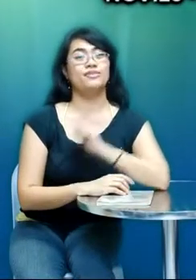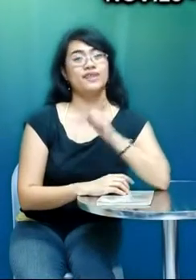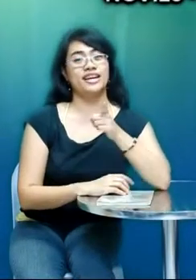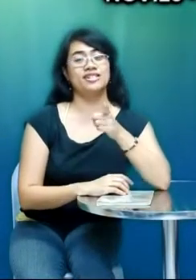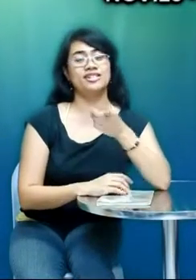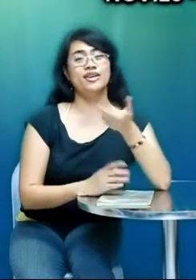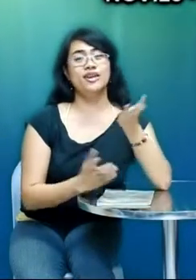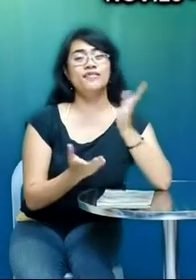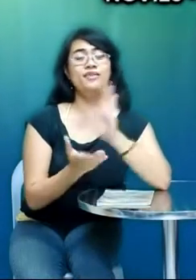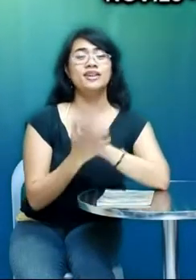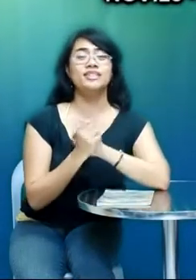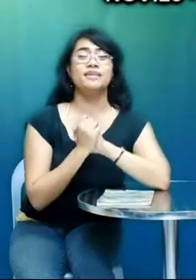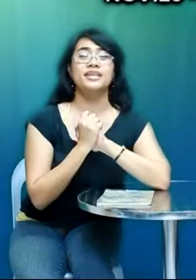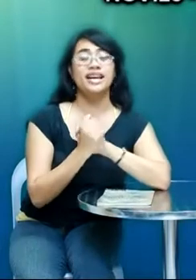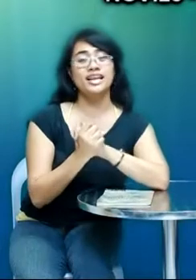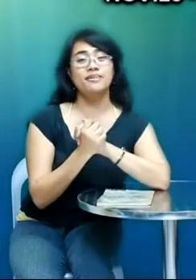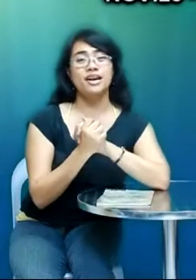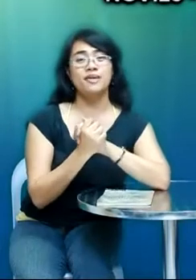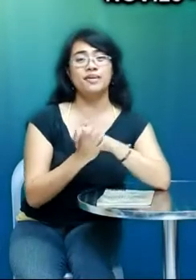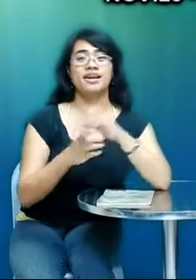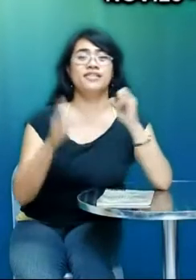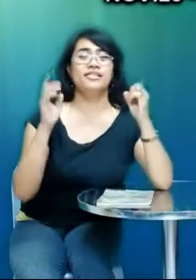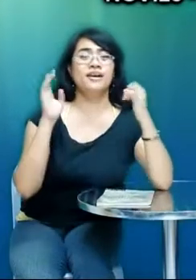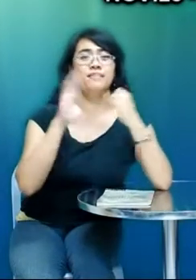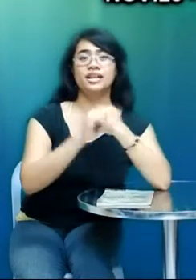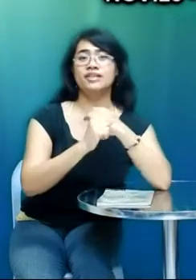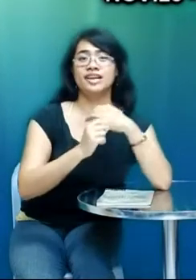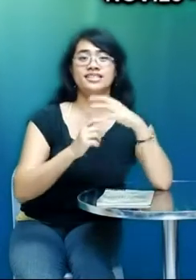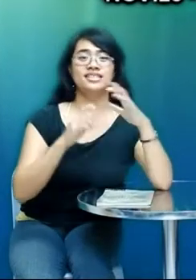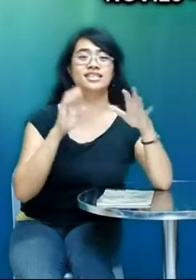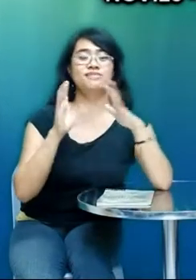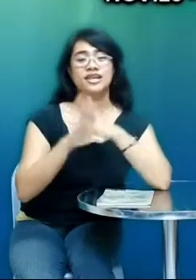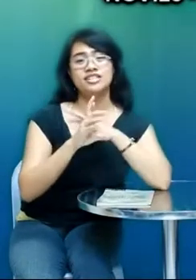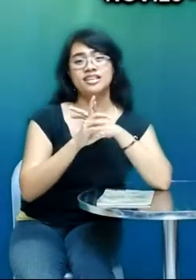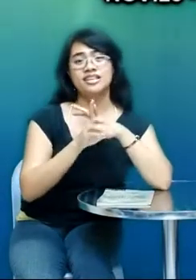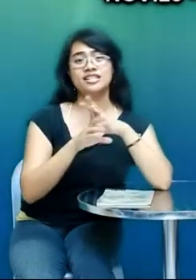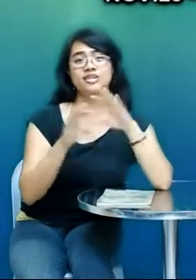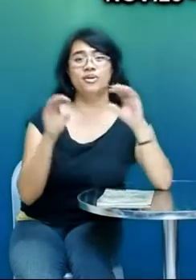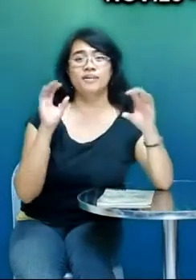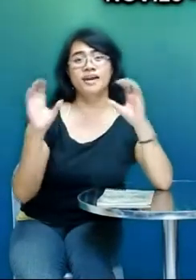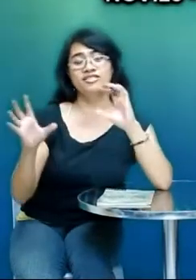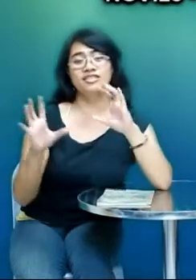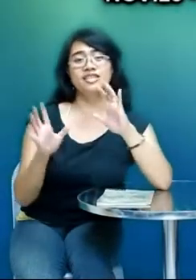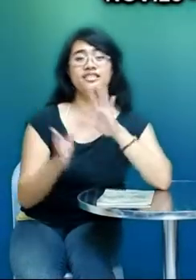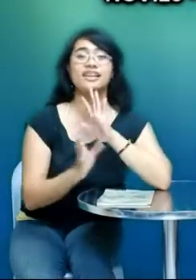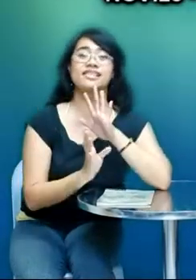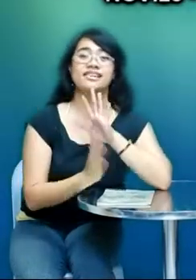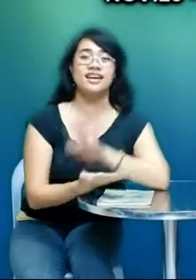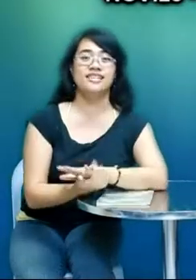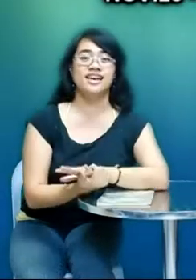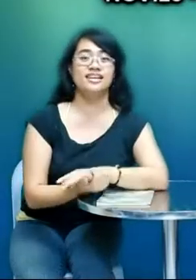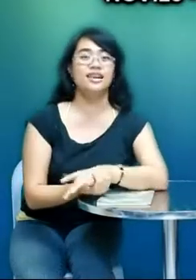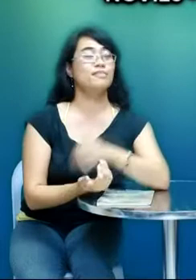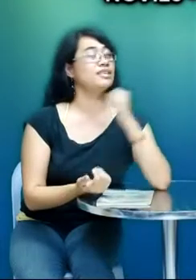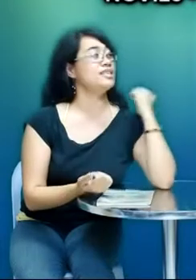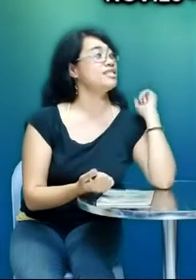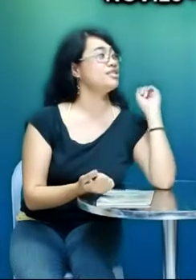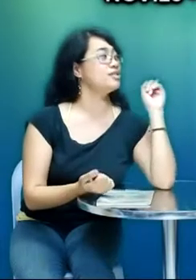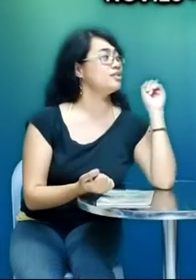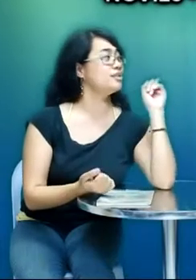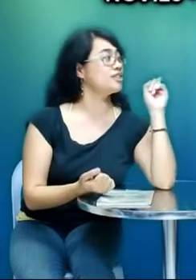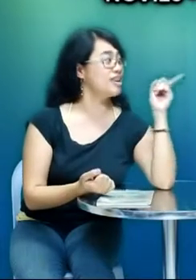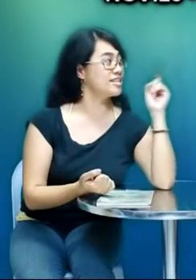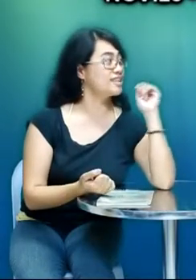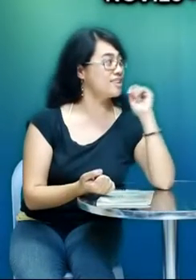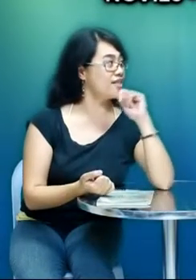beddings. Right, so if you want help in any way with pillowcases, bed sheets, or mattresses, or anything like that, please